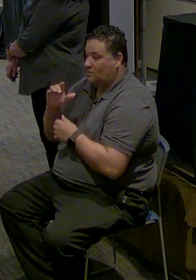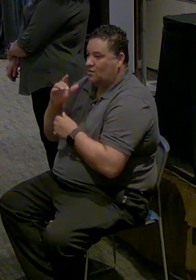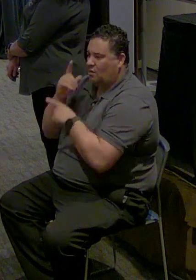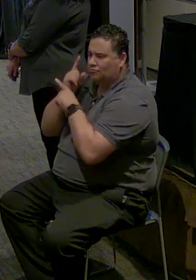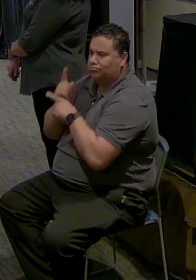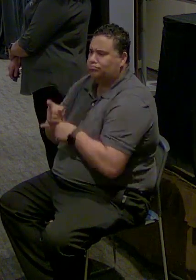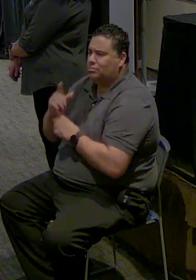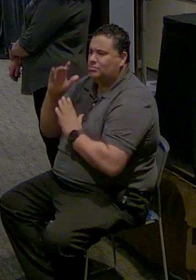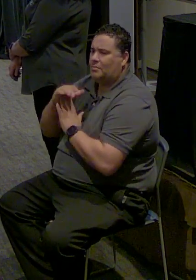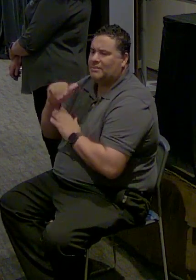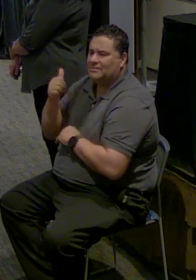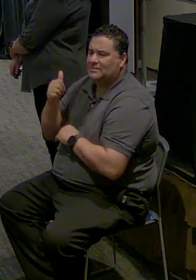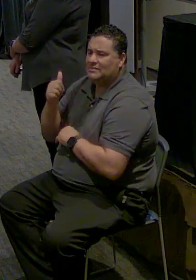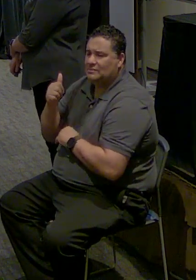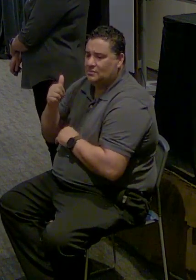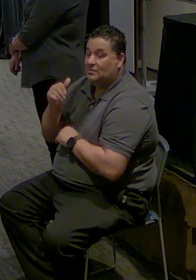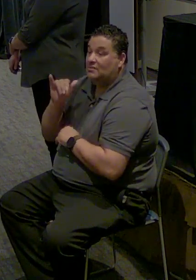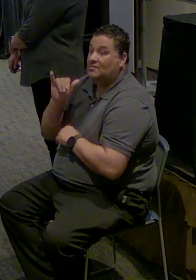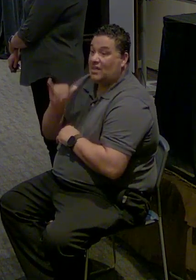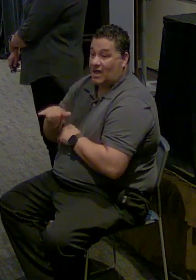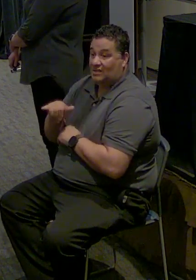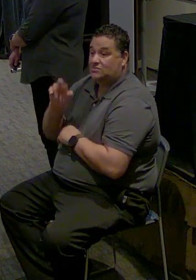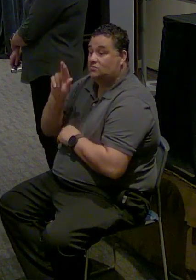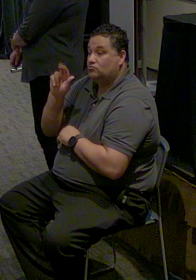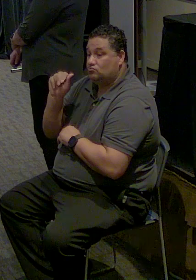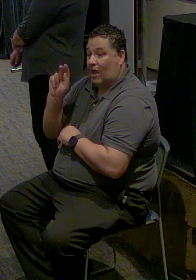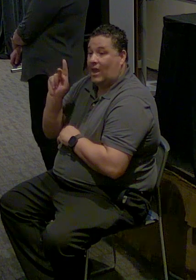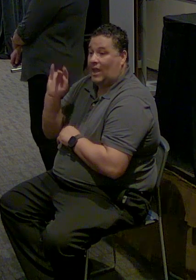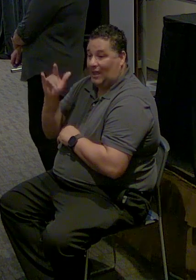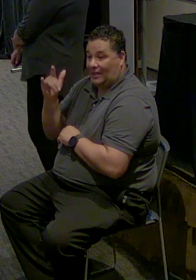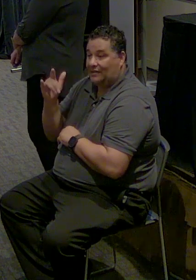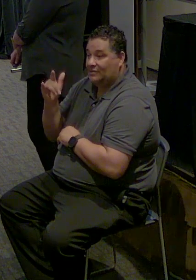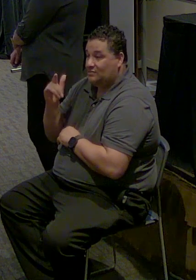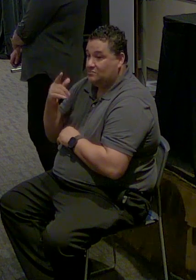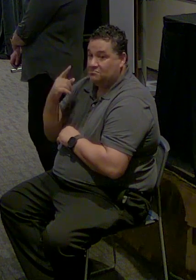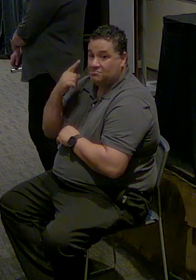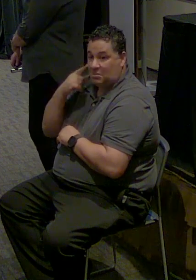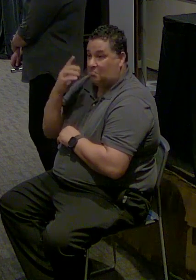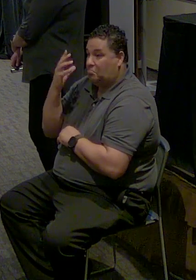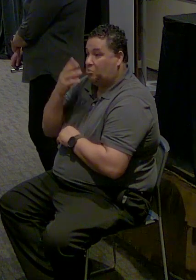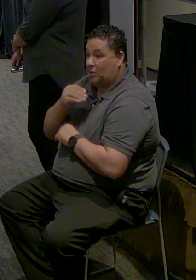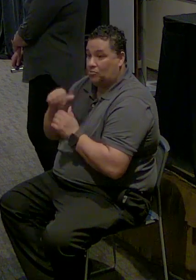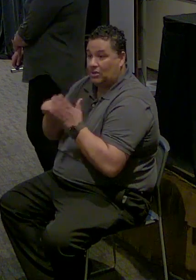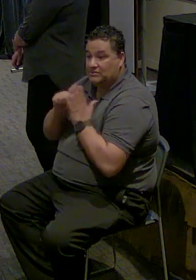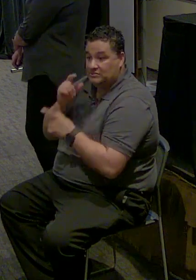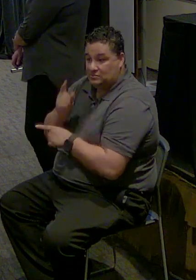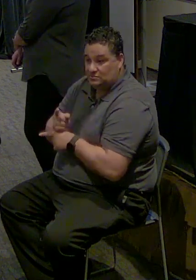10. So that is a ranking that sounds pretty impressive, right?